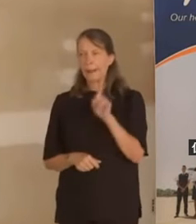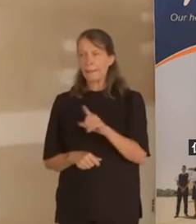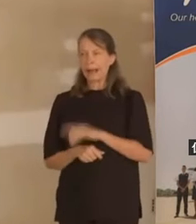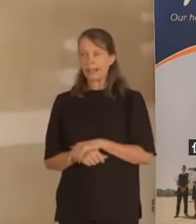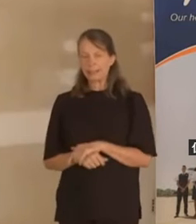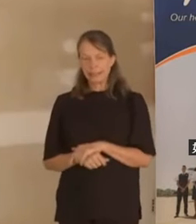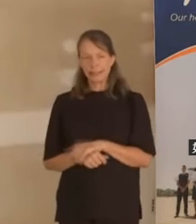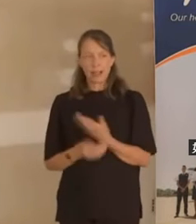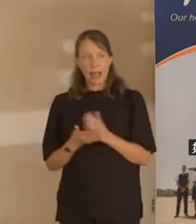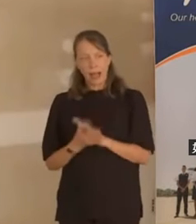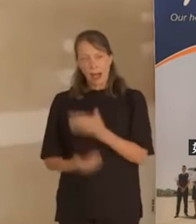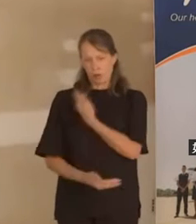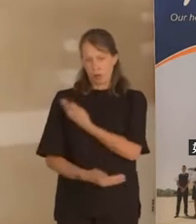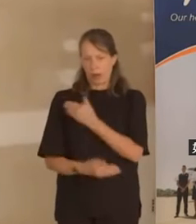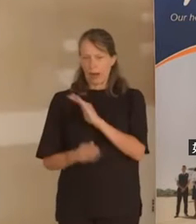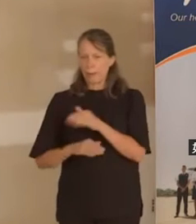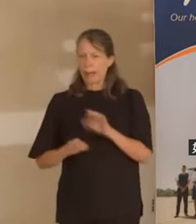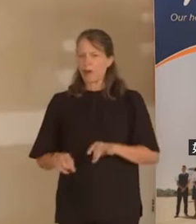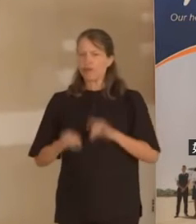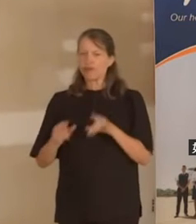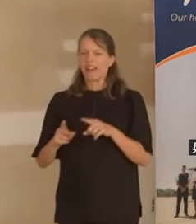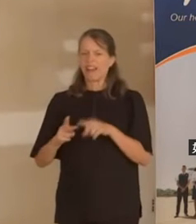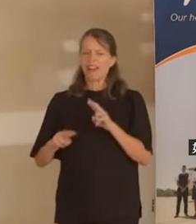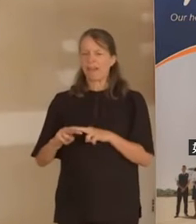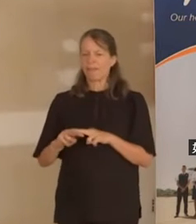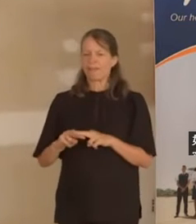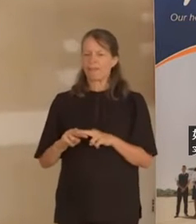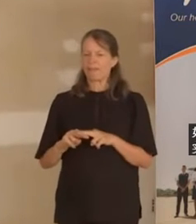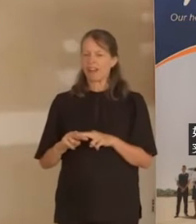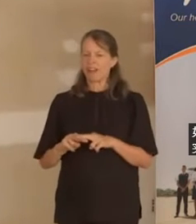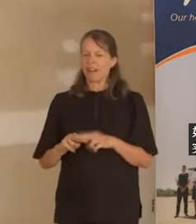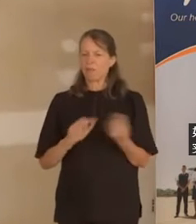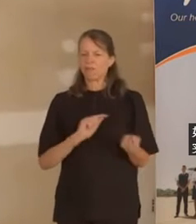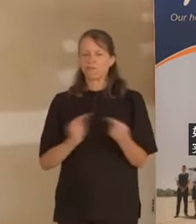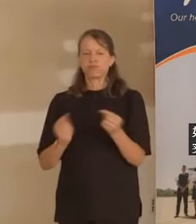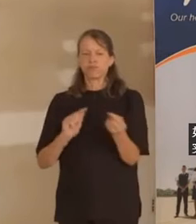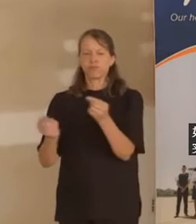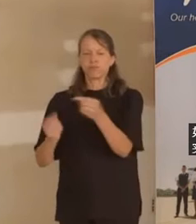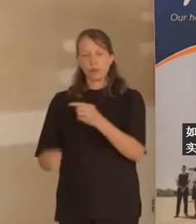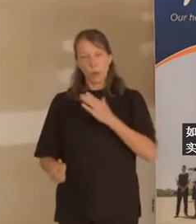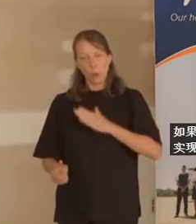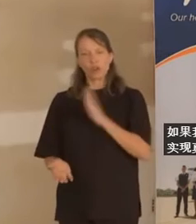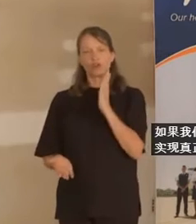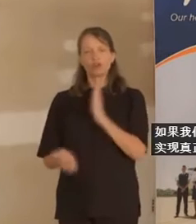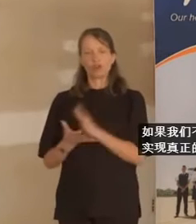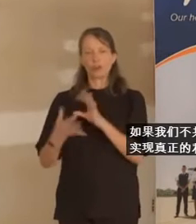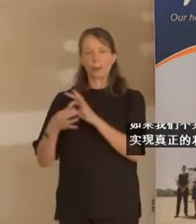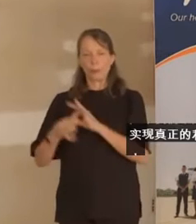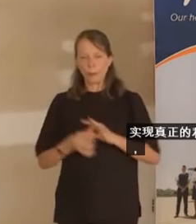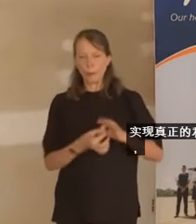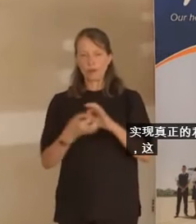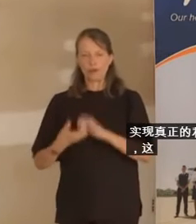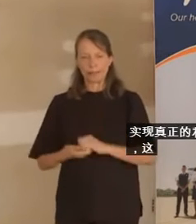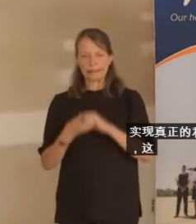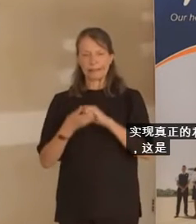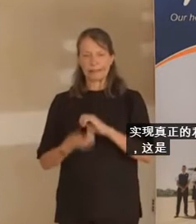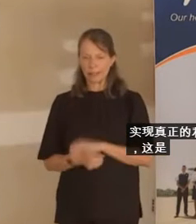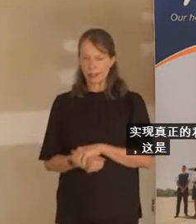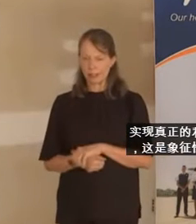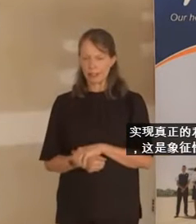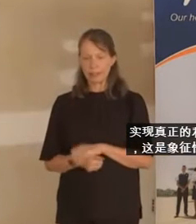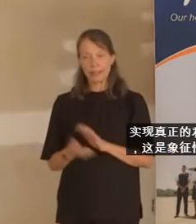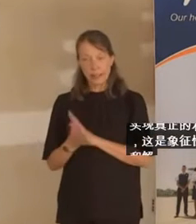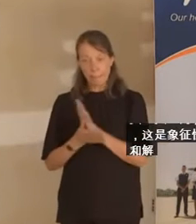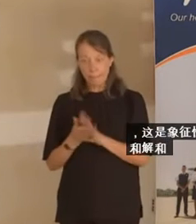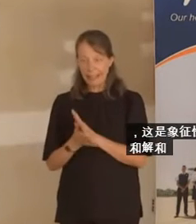truly be proud of our country if we're not all working together to achieve true reconciliation. And that's a combination of